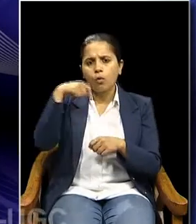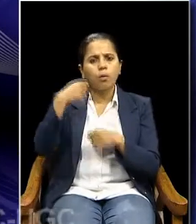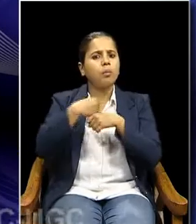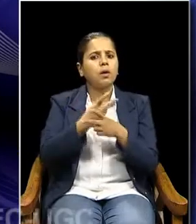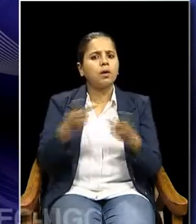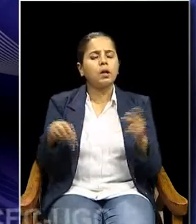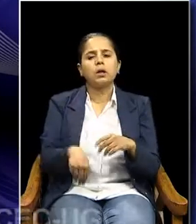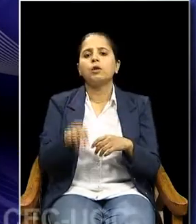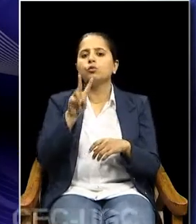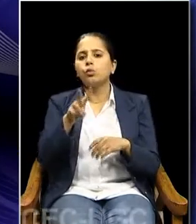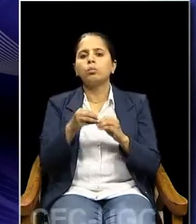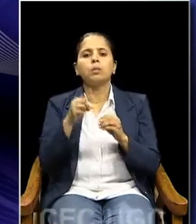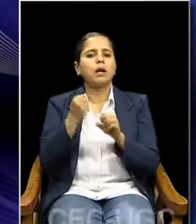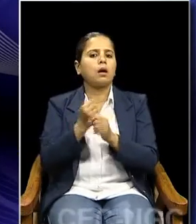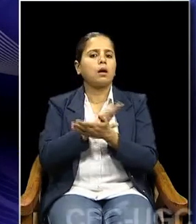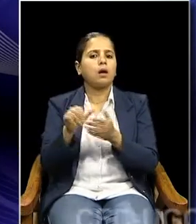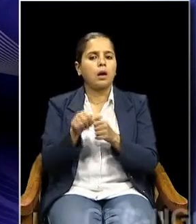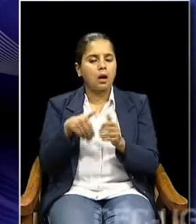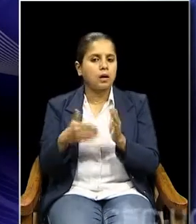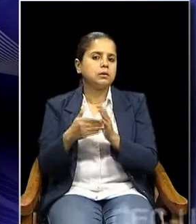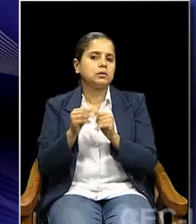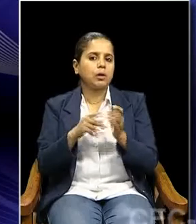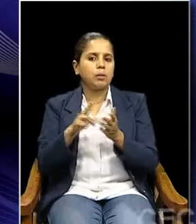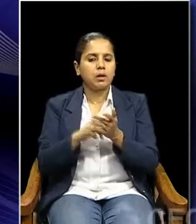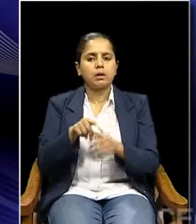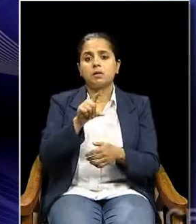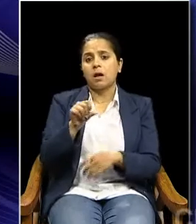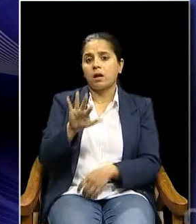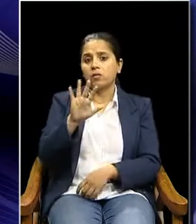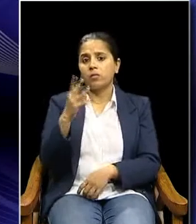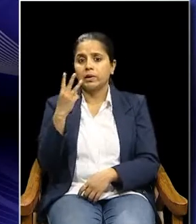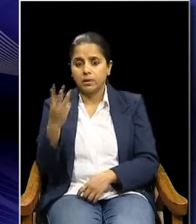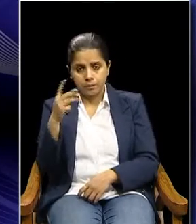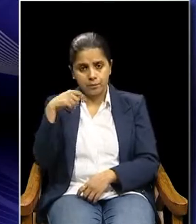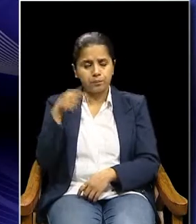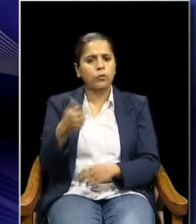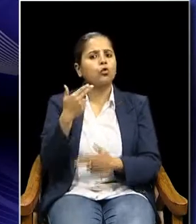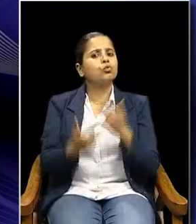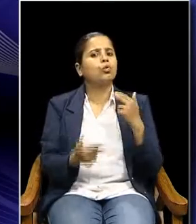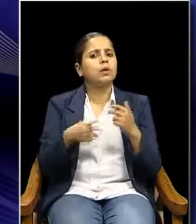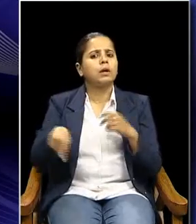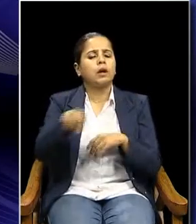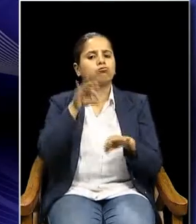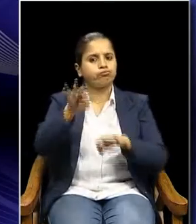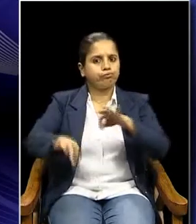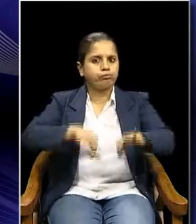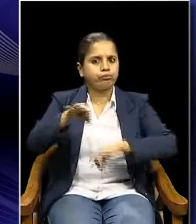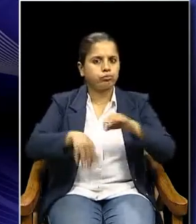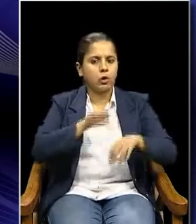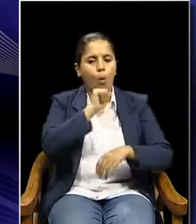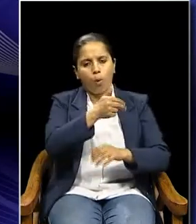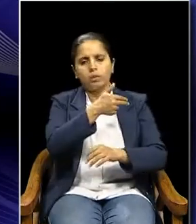Do Biga Zameen in 1953, it was based on a story Rickshawala by Salil